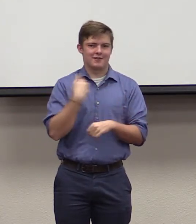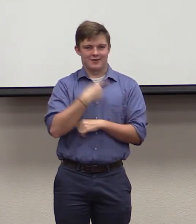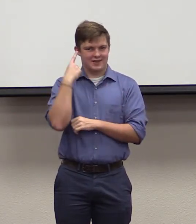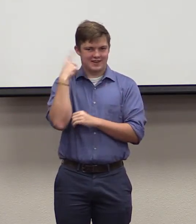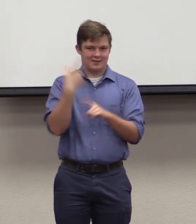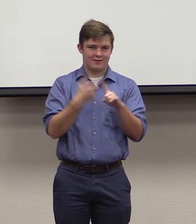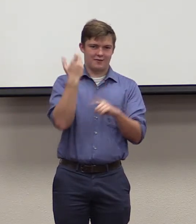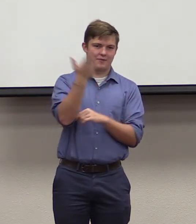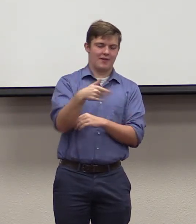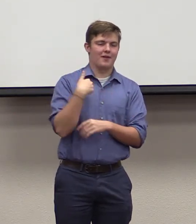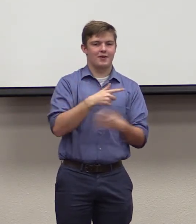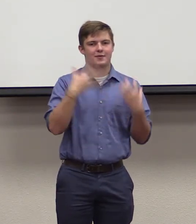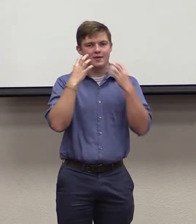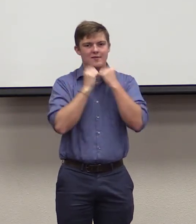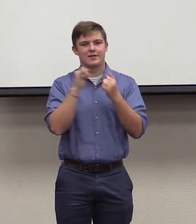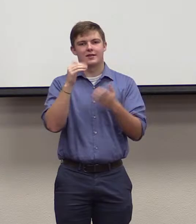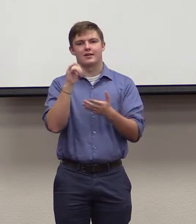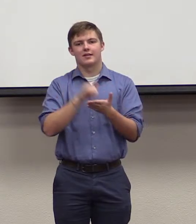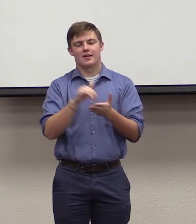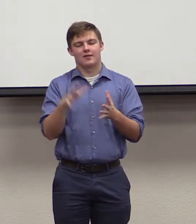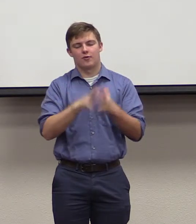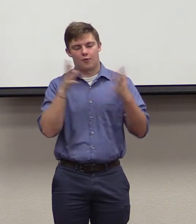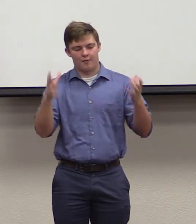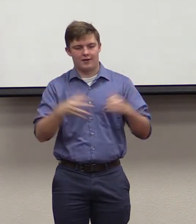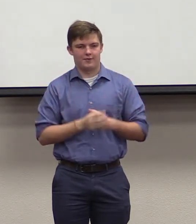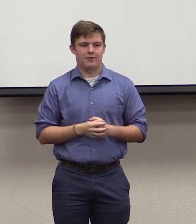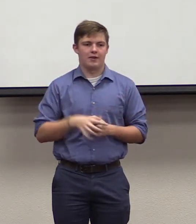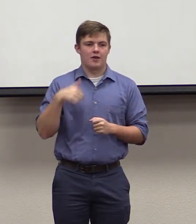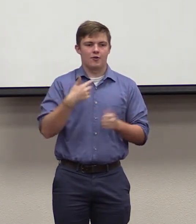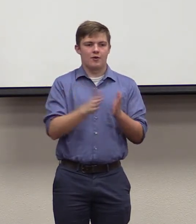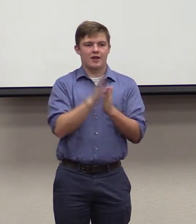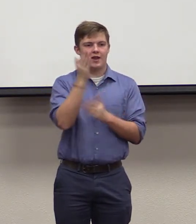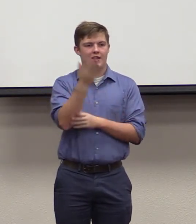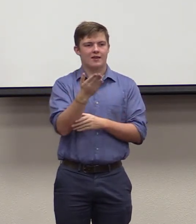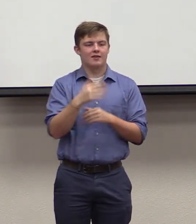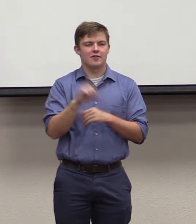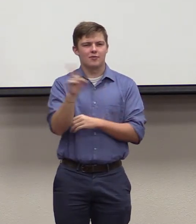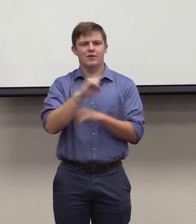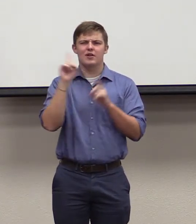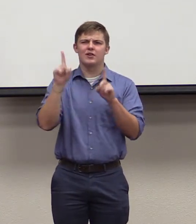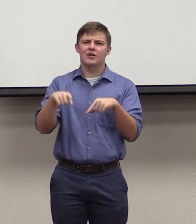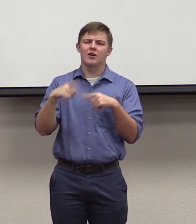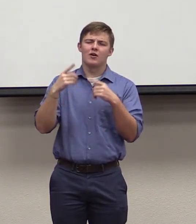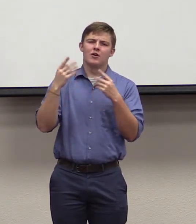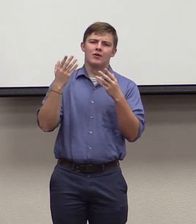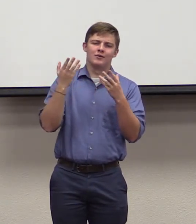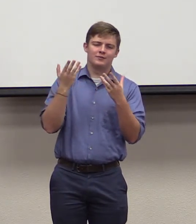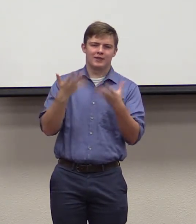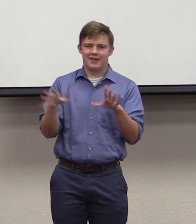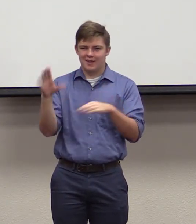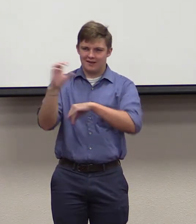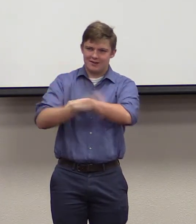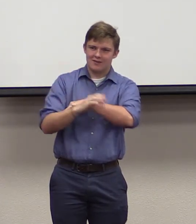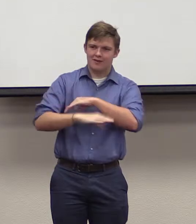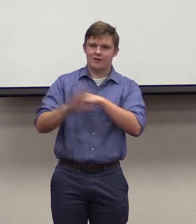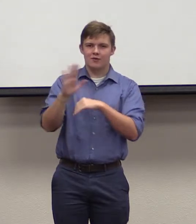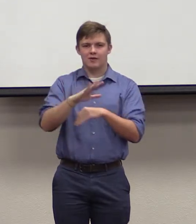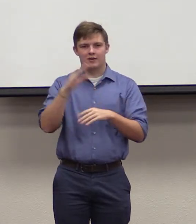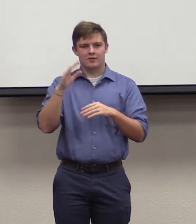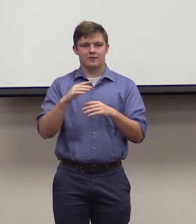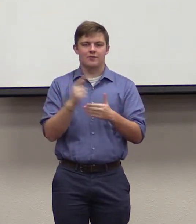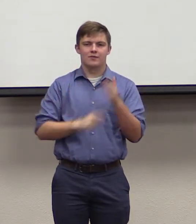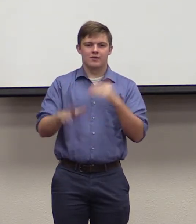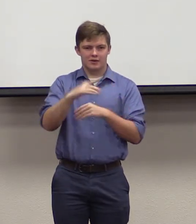from him, and we appreciate that so much. We asked him, where do you plan to go after sunset? What are your dreams and goals? He wants to work with the Middle